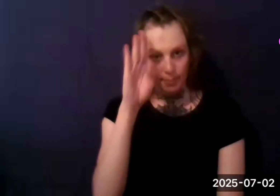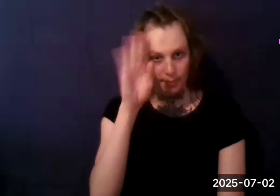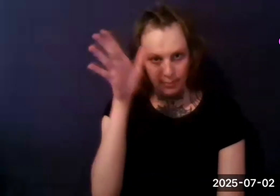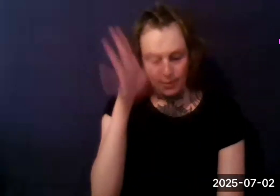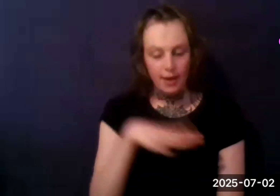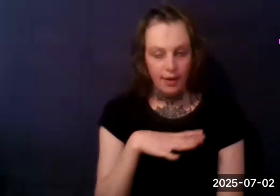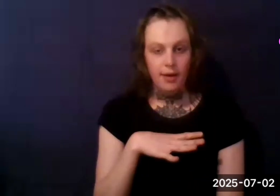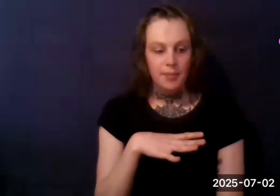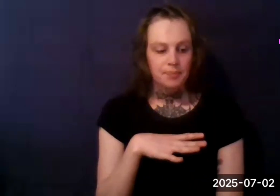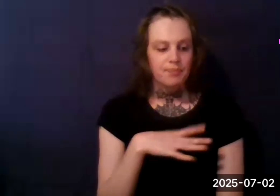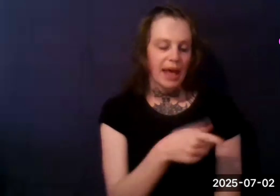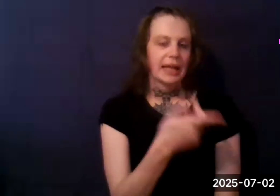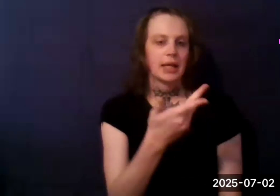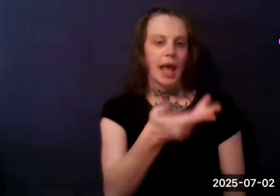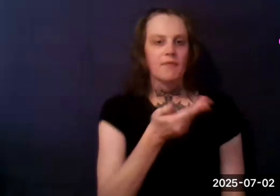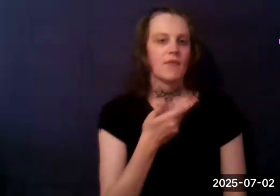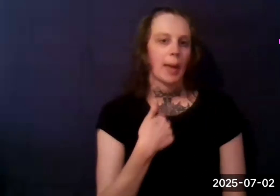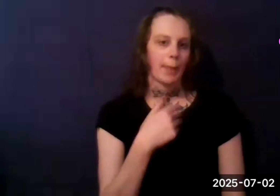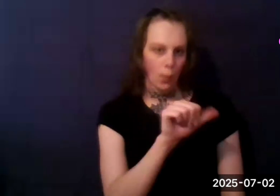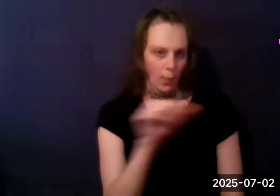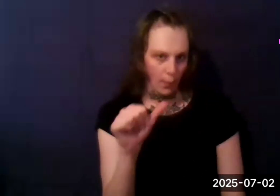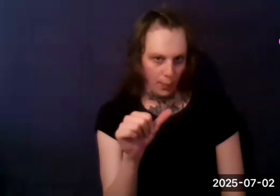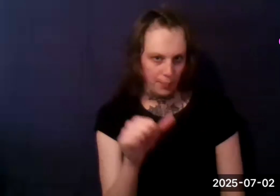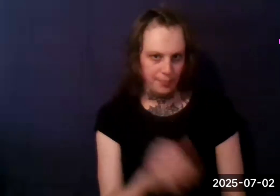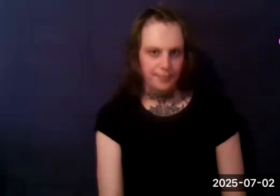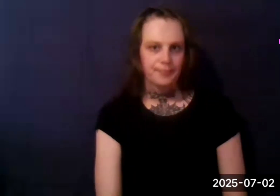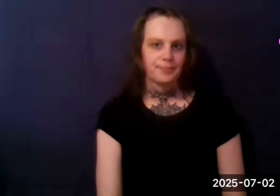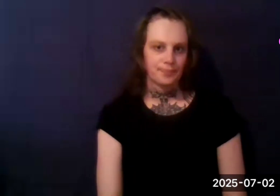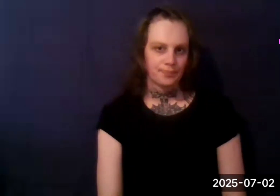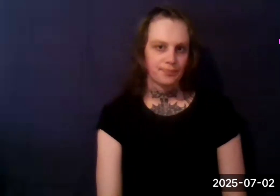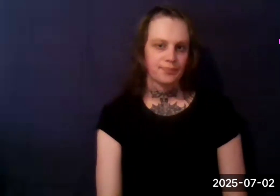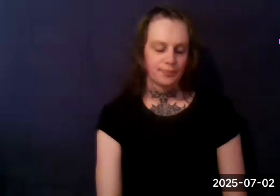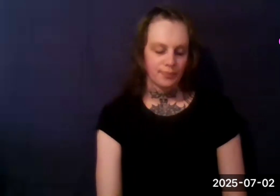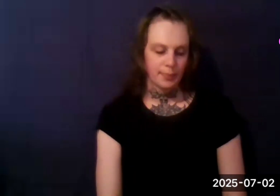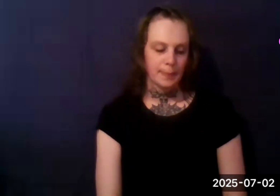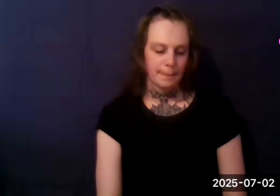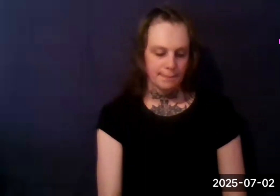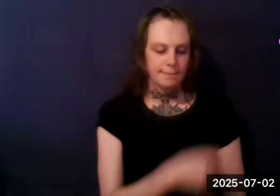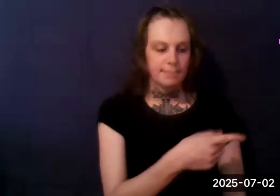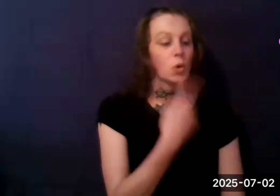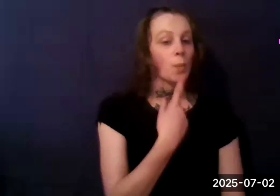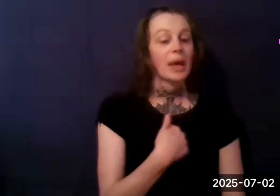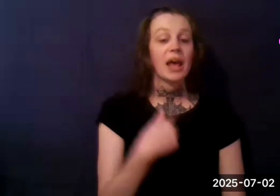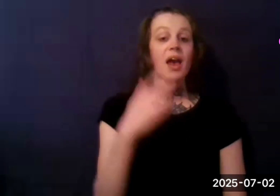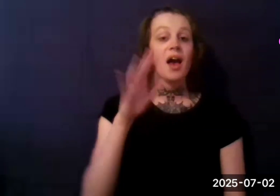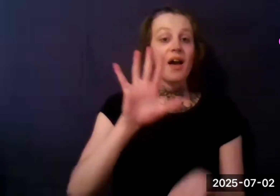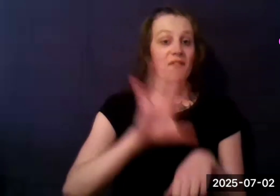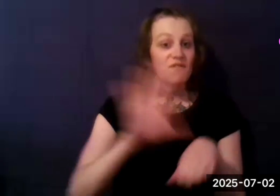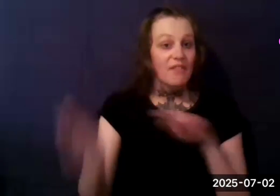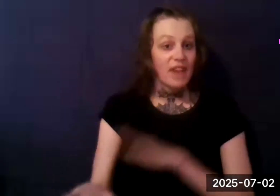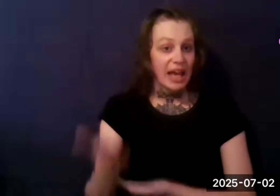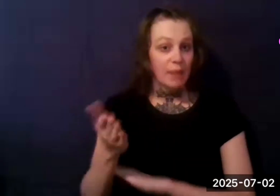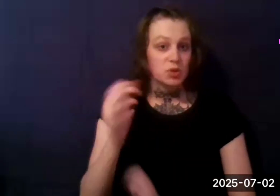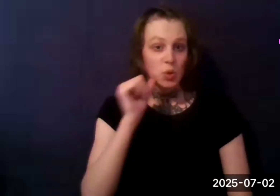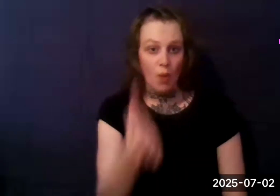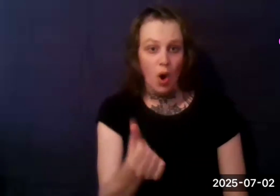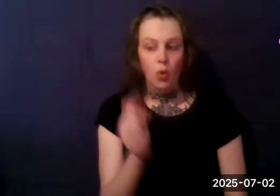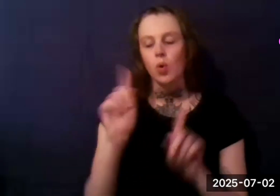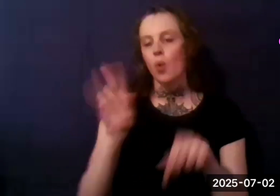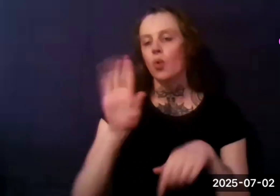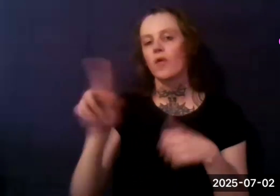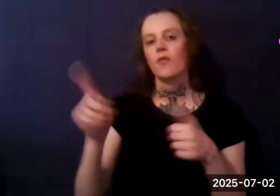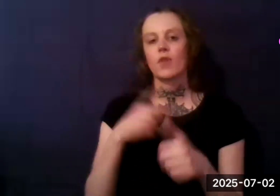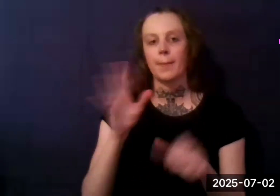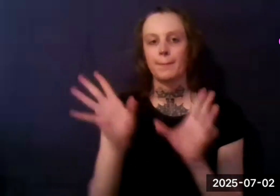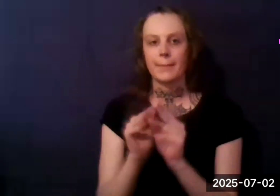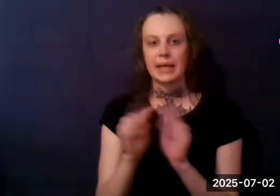together. And so we got released on the same day. He said, 5 a.m. tomorrow, I'm picking you up. I said, 5 a.m. He goes, yeah, you're going to your first meeting.